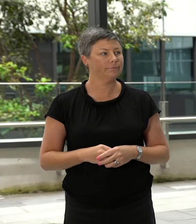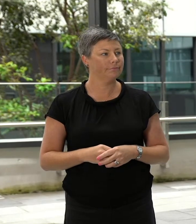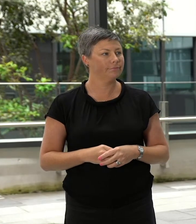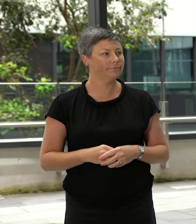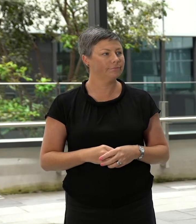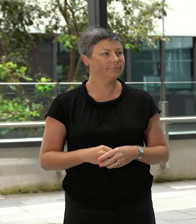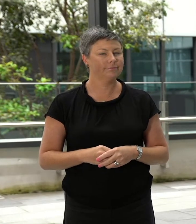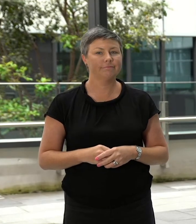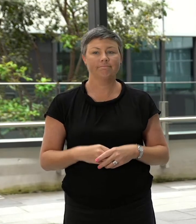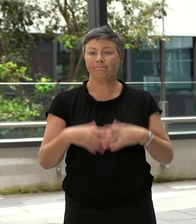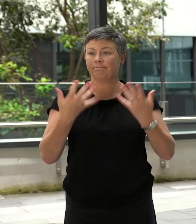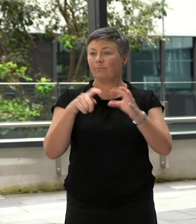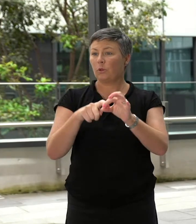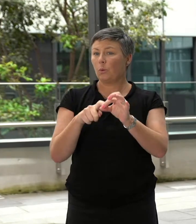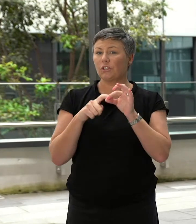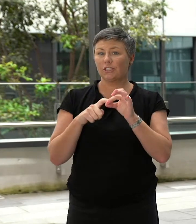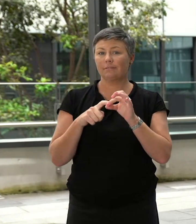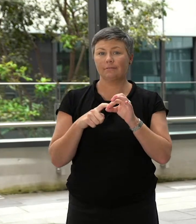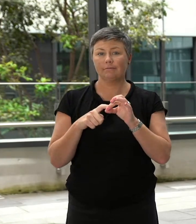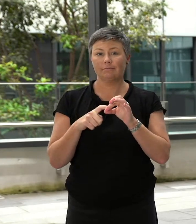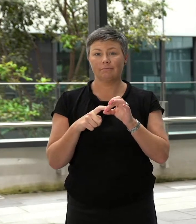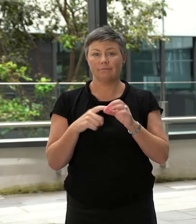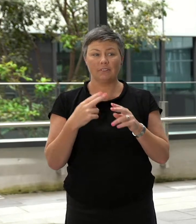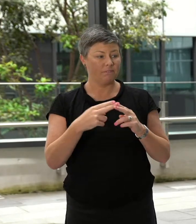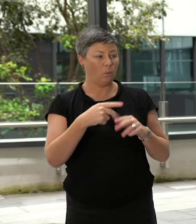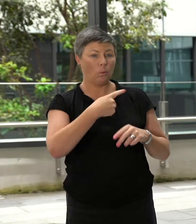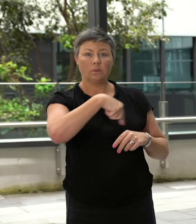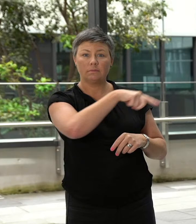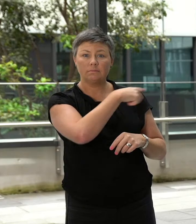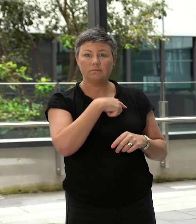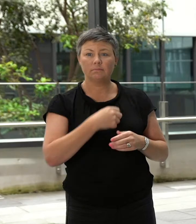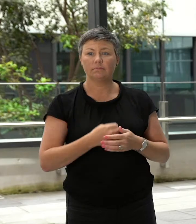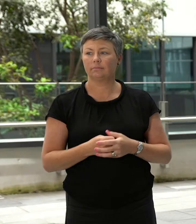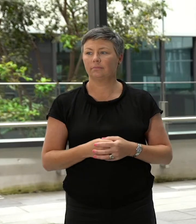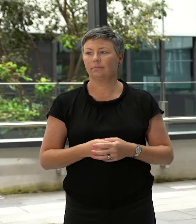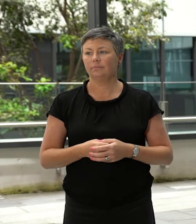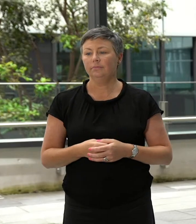Thank you. Any questions for myself or Dr. Bennett or the Health Minister?